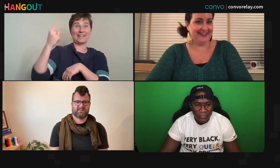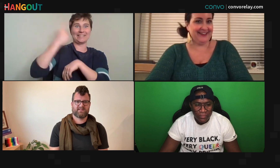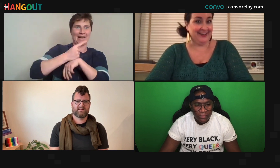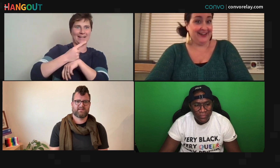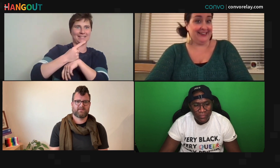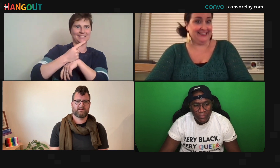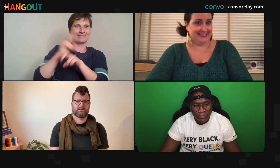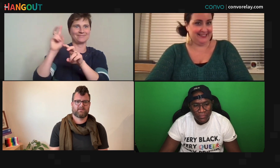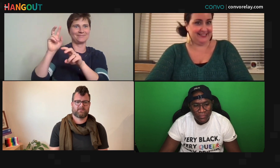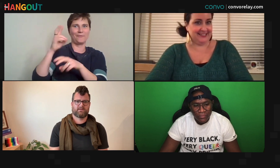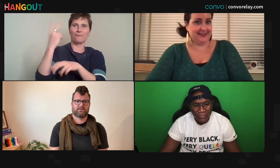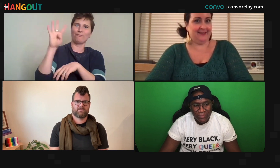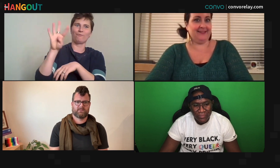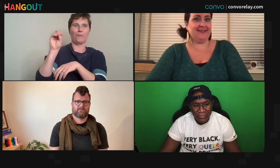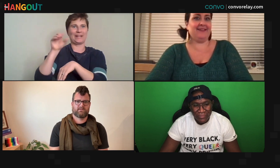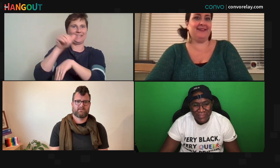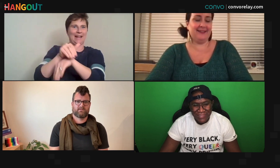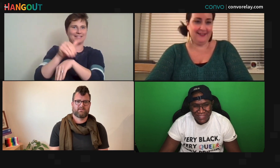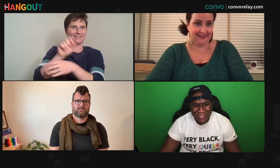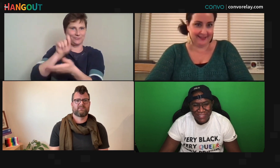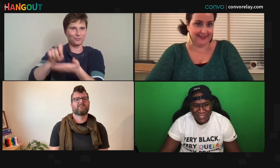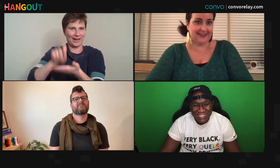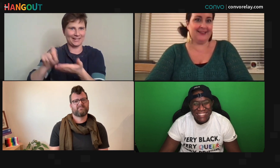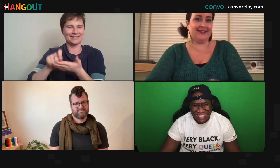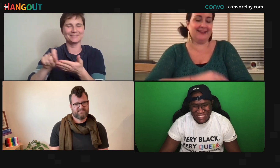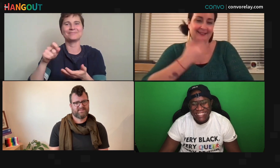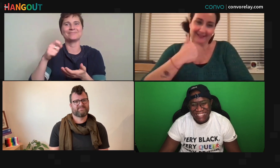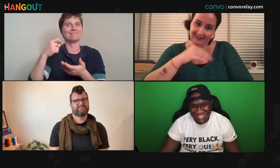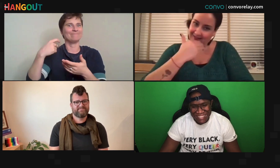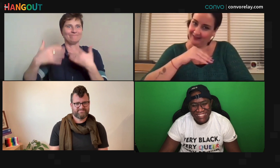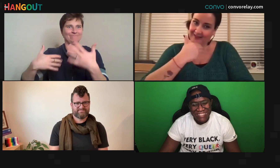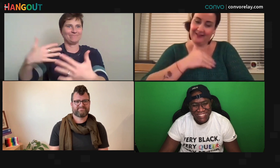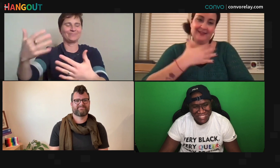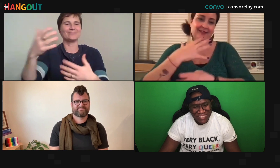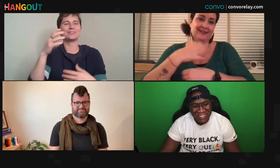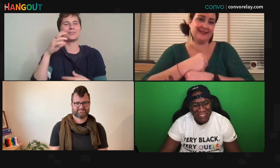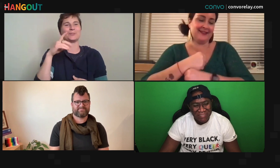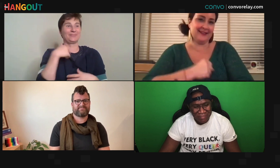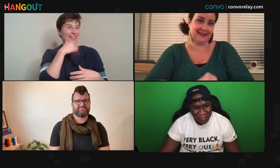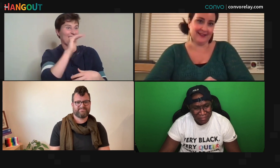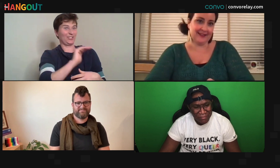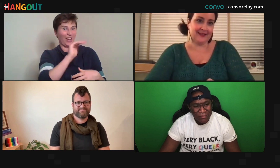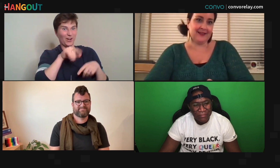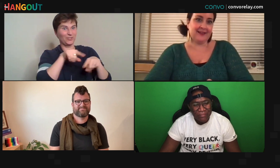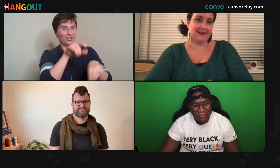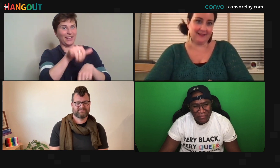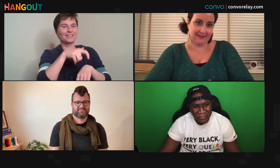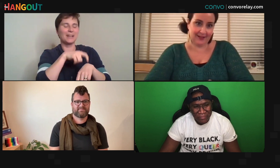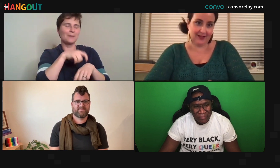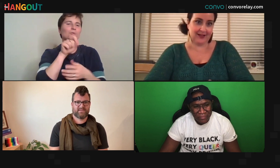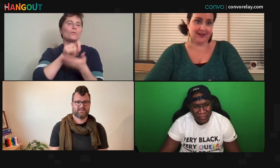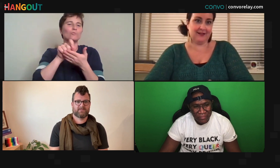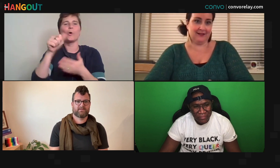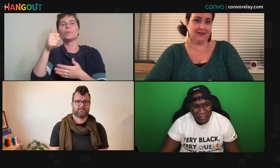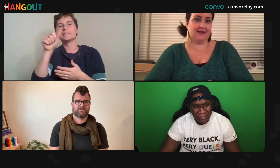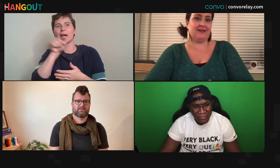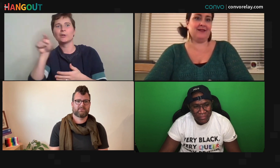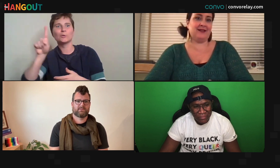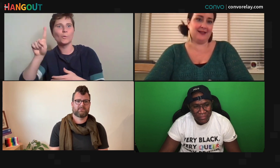maybe this is another part of a religious history, but the 40 days, the 40 nights, I felt like that applied to my